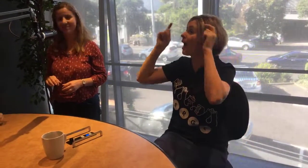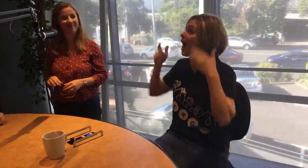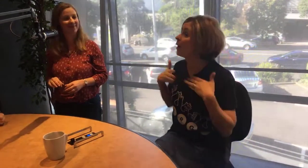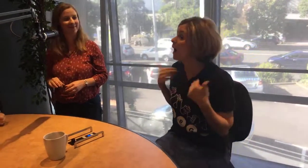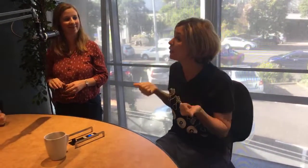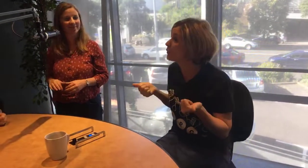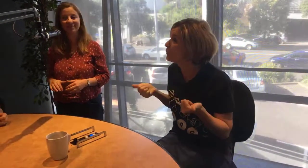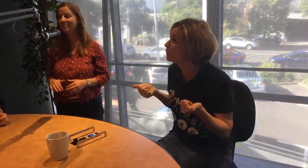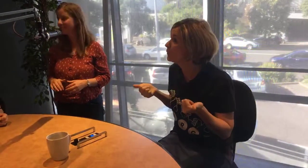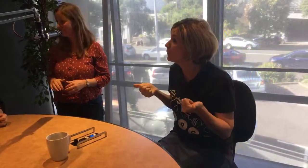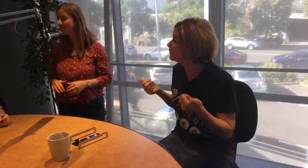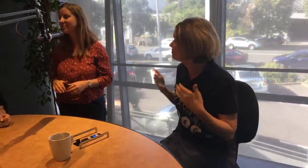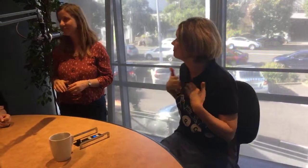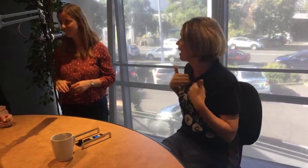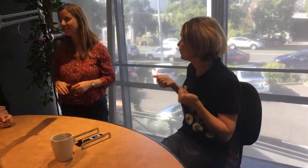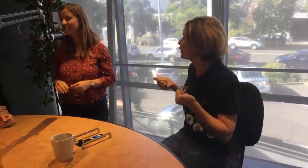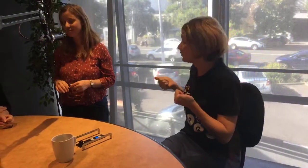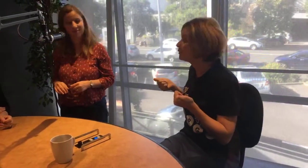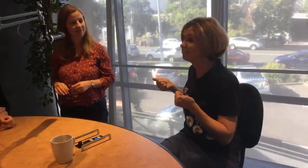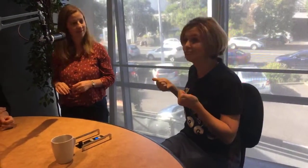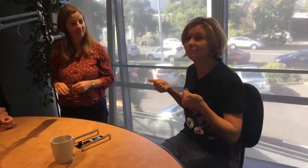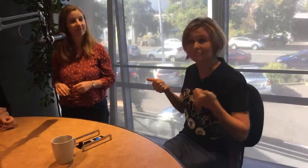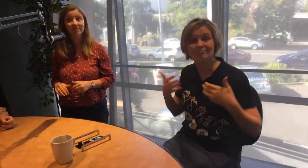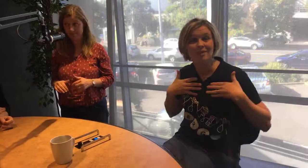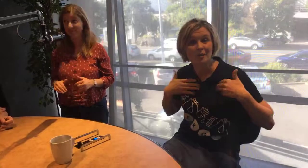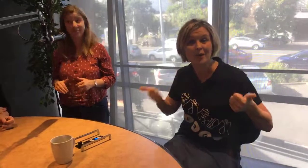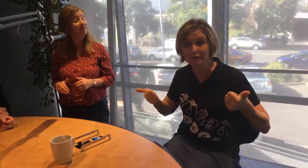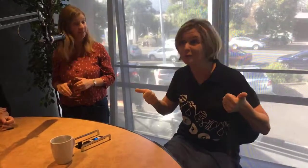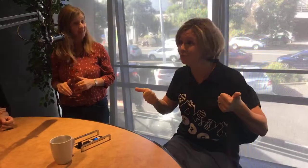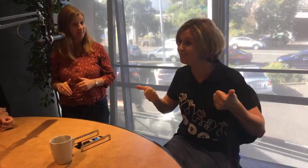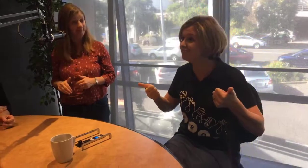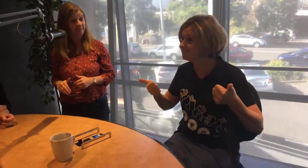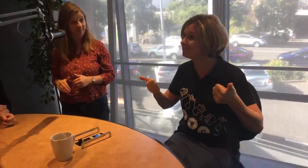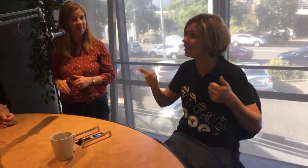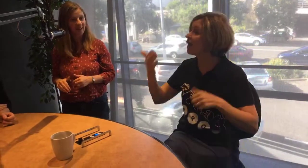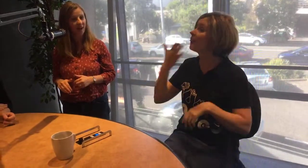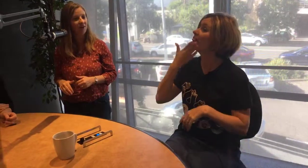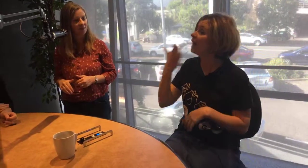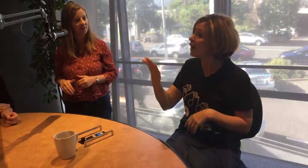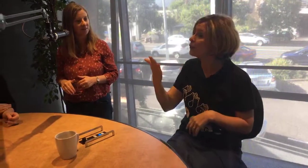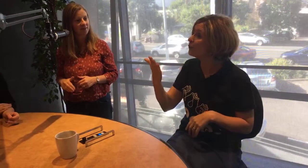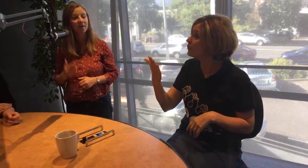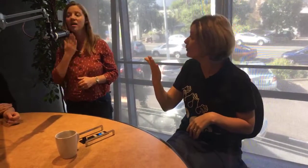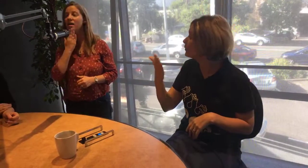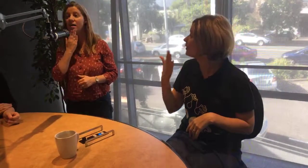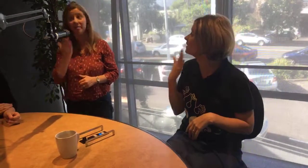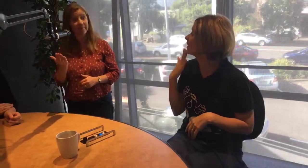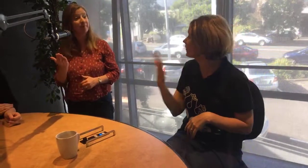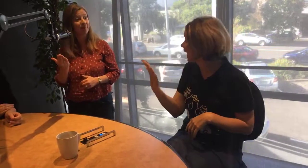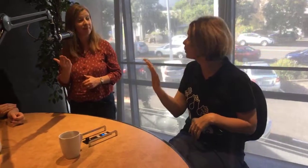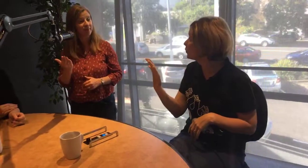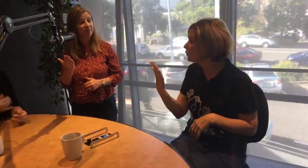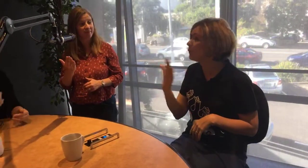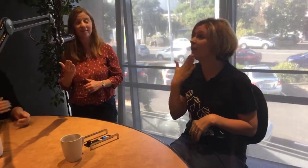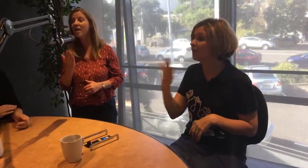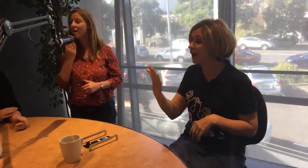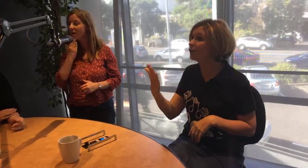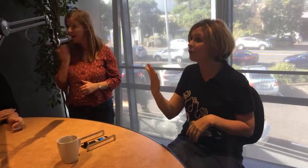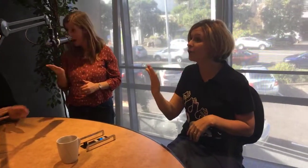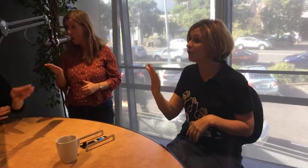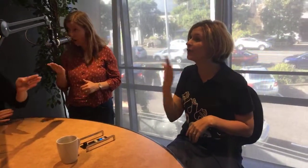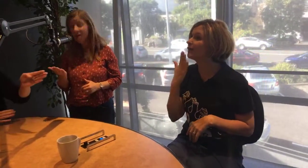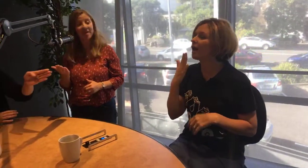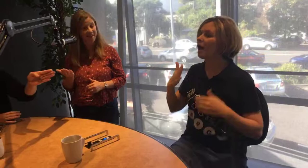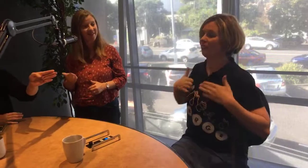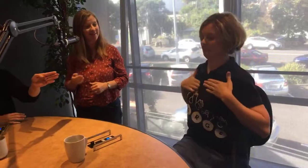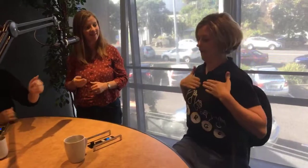then facial expressions. Yes. Eyebrows raised. How are you? Like this. Oh. How are you? This